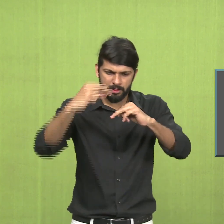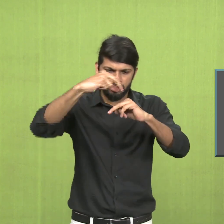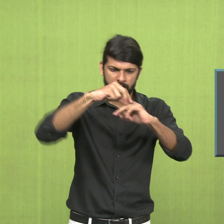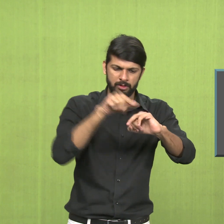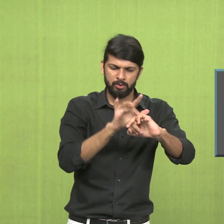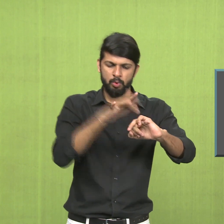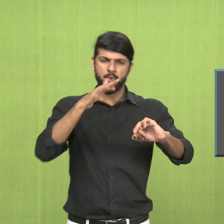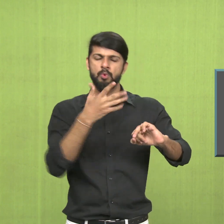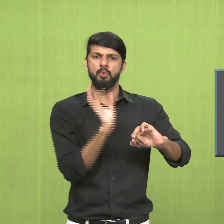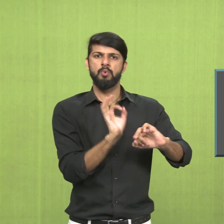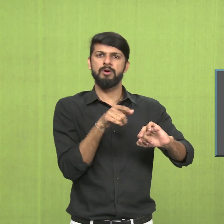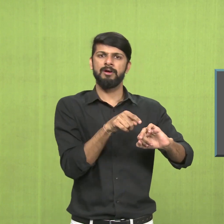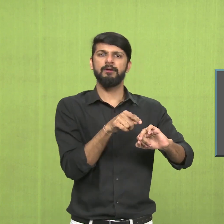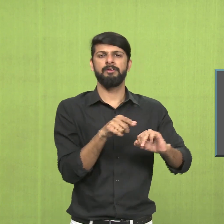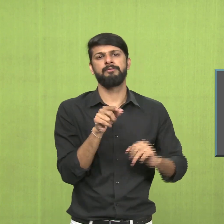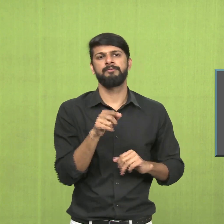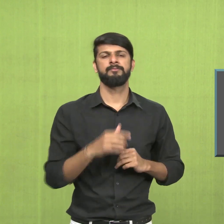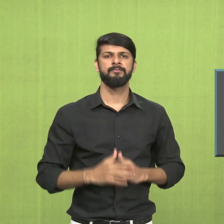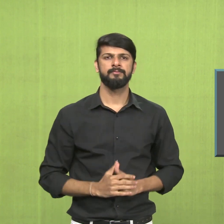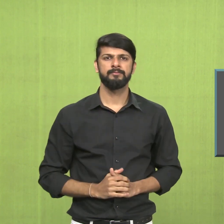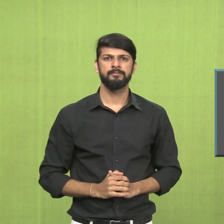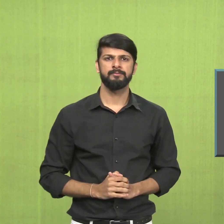precious gem or a stone.